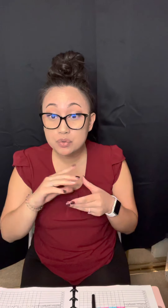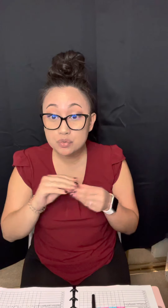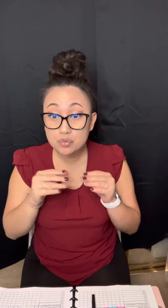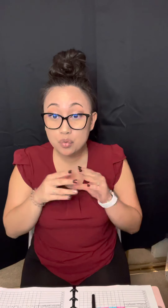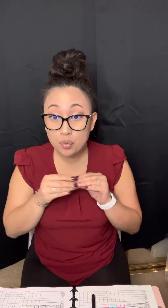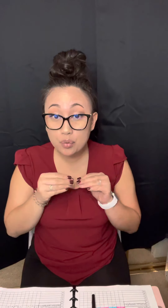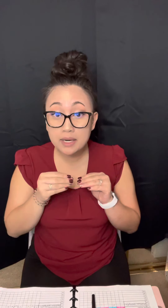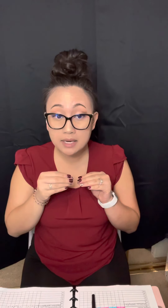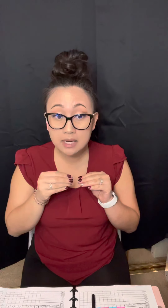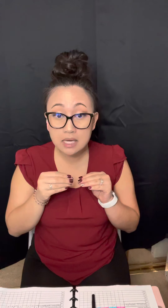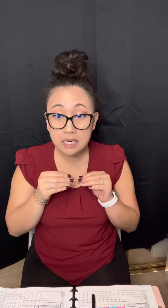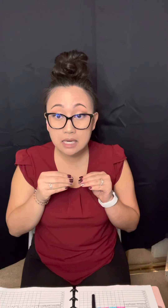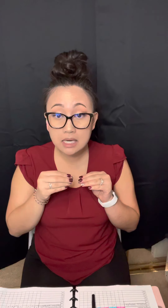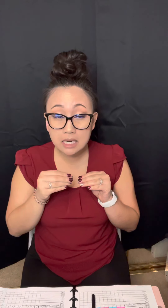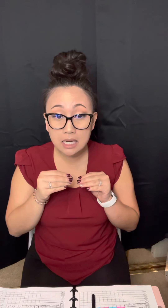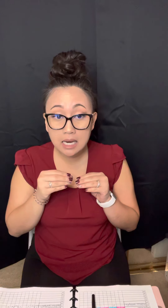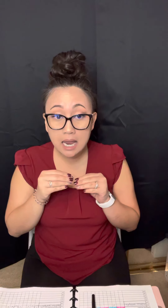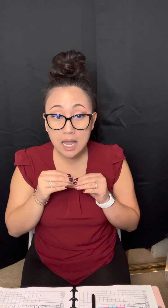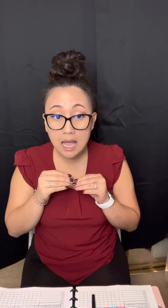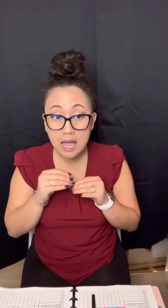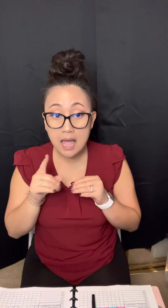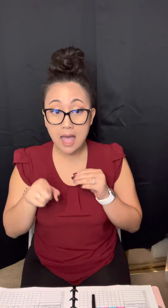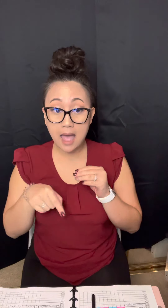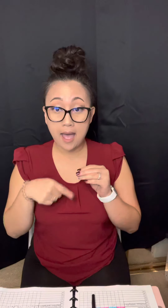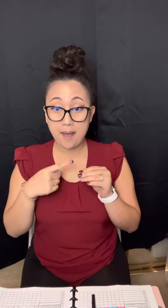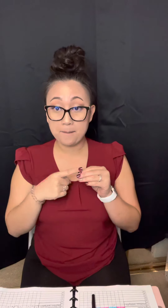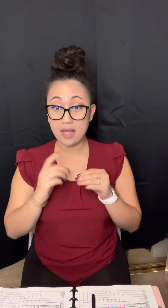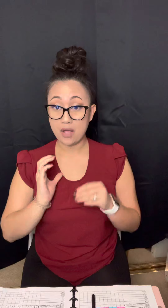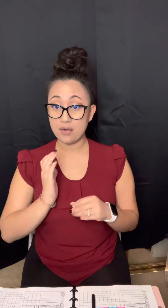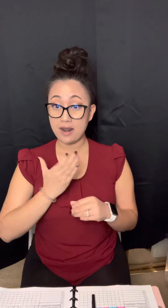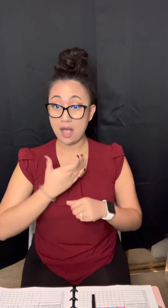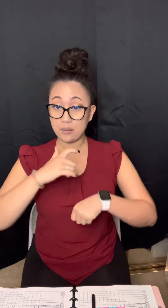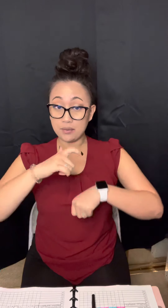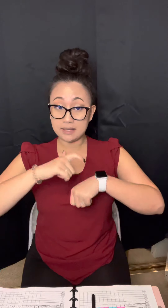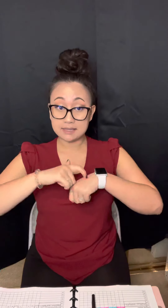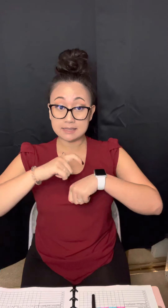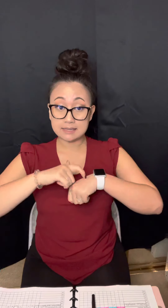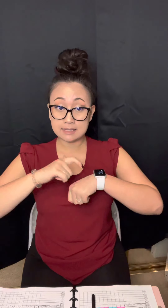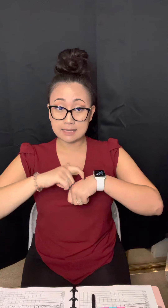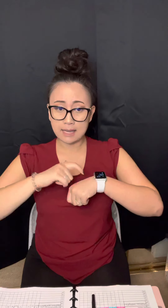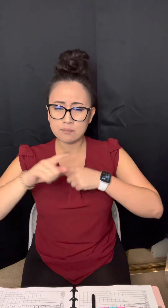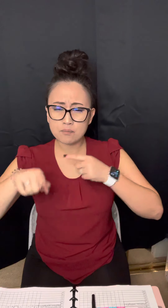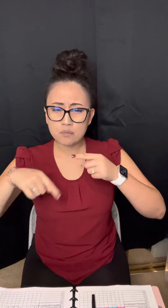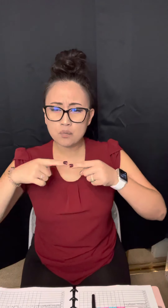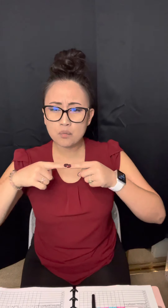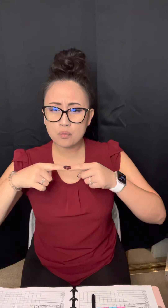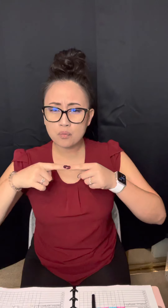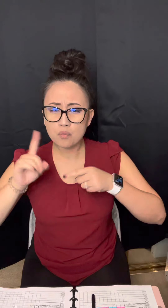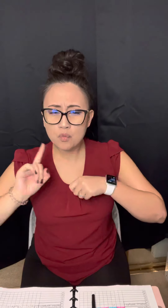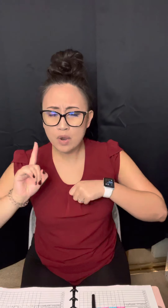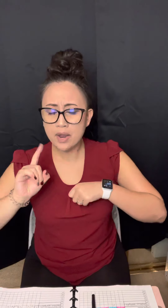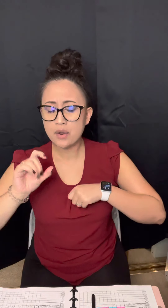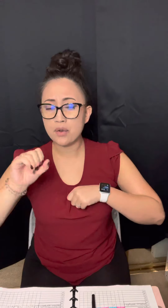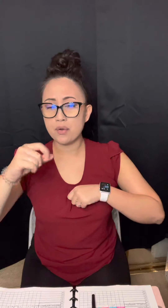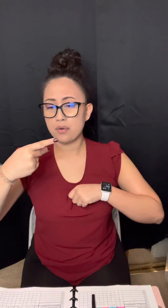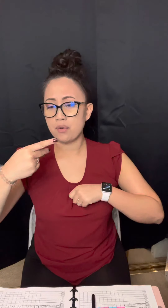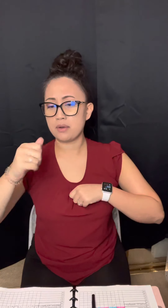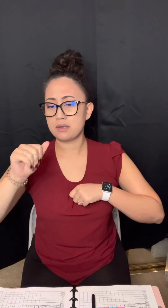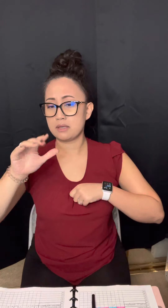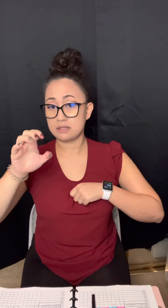about our time in space. 60 years ago this happened. This is a